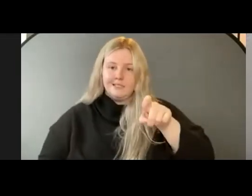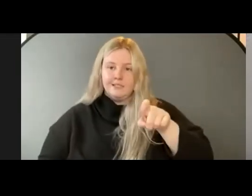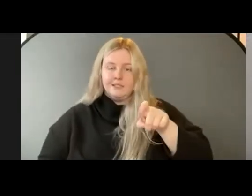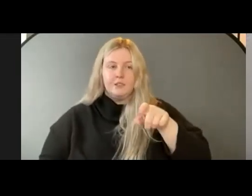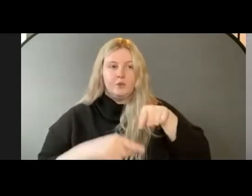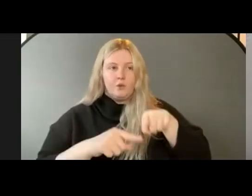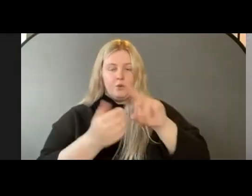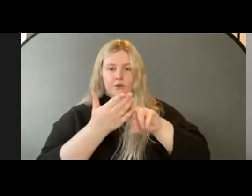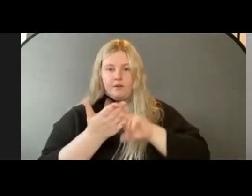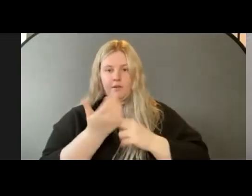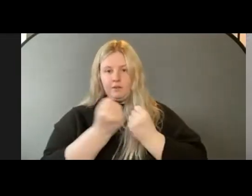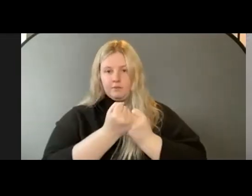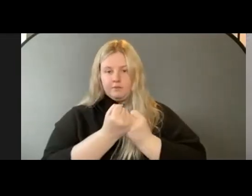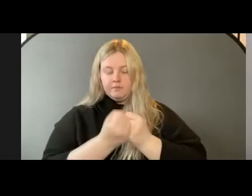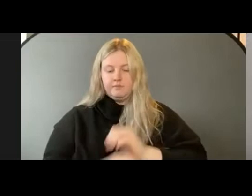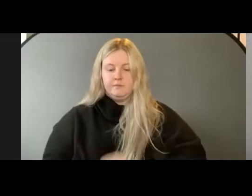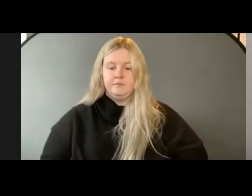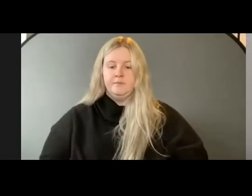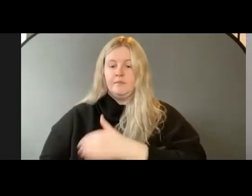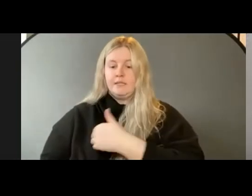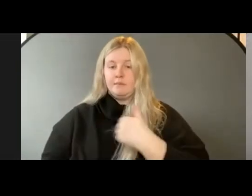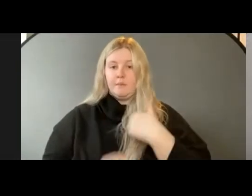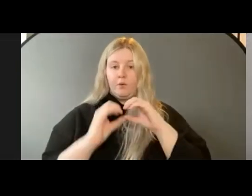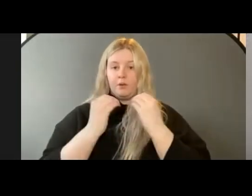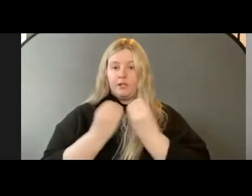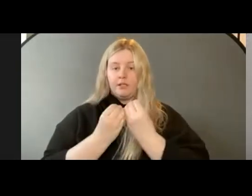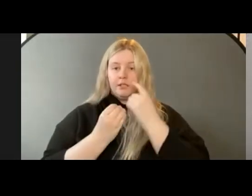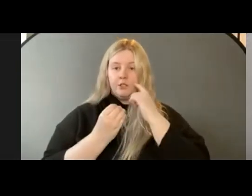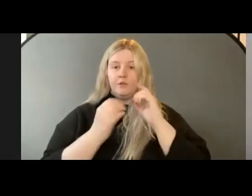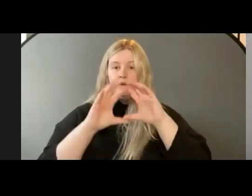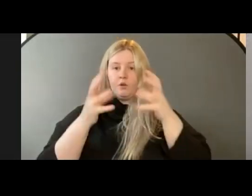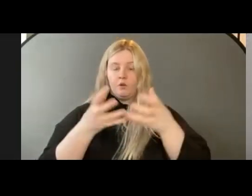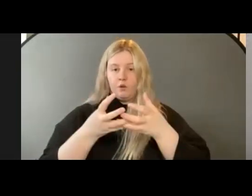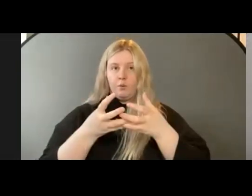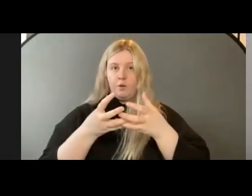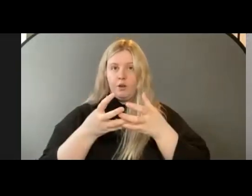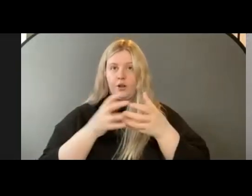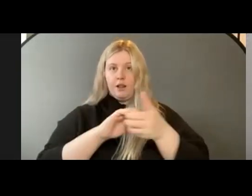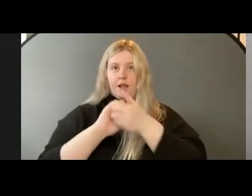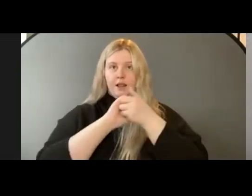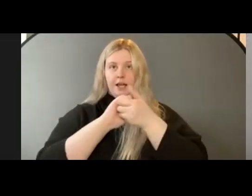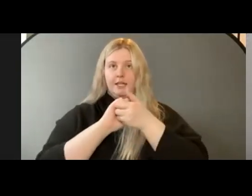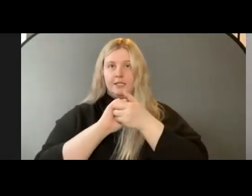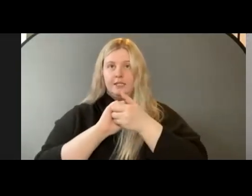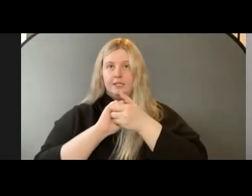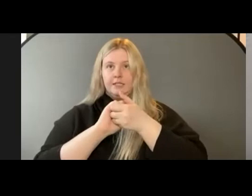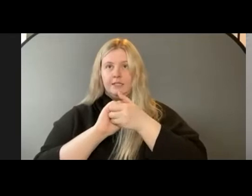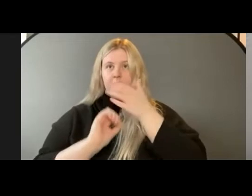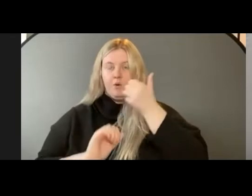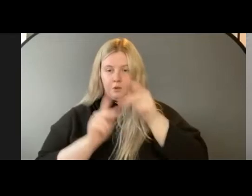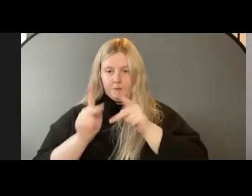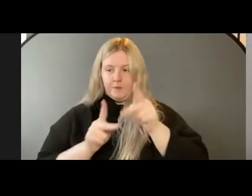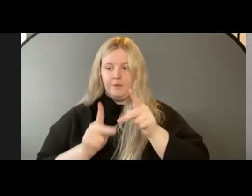convention. As a member organization of the Global Alliance on the Rights of Older Persons, ILC Canada is proud to support the Age with